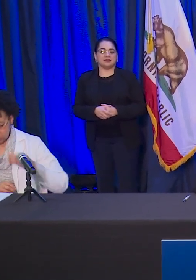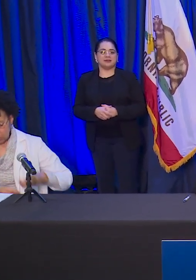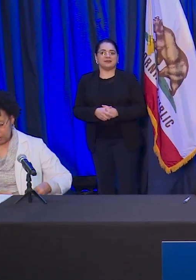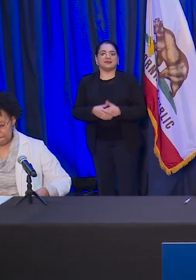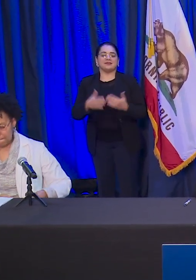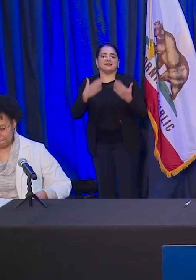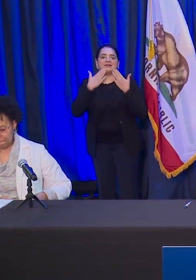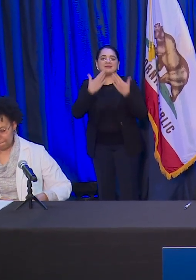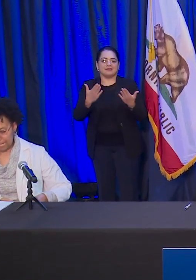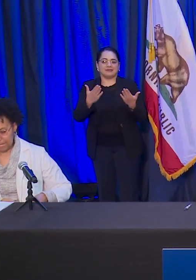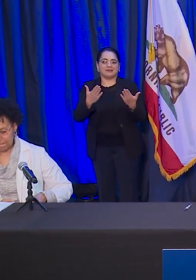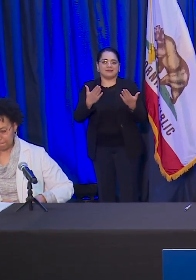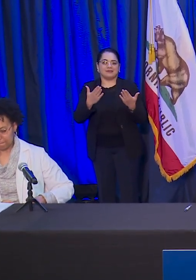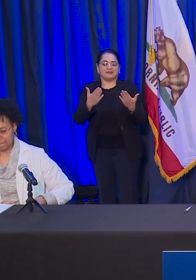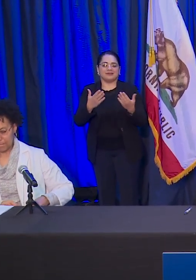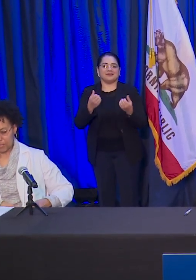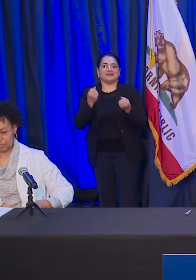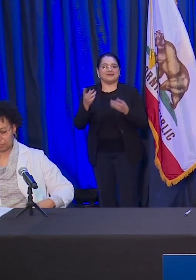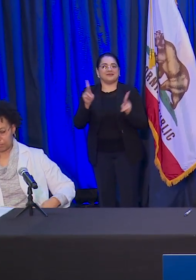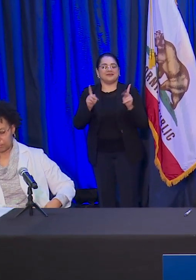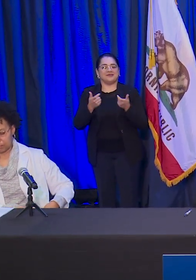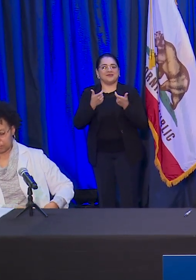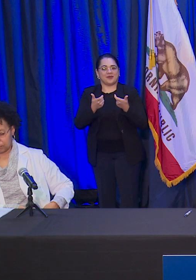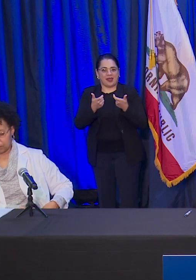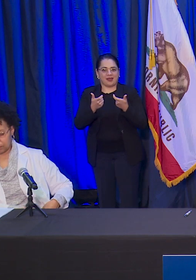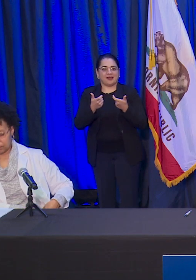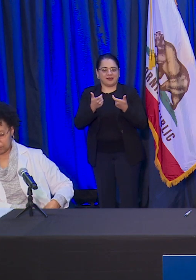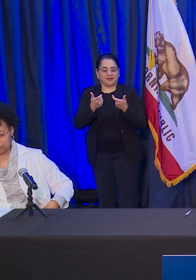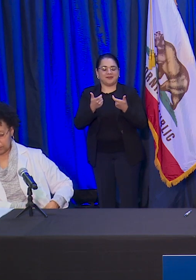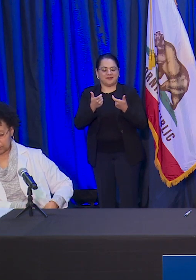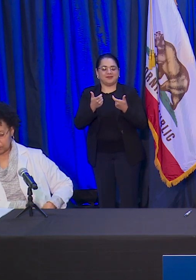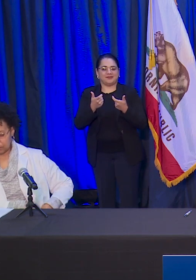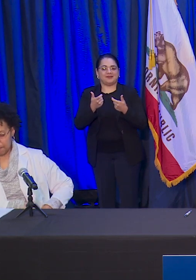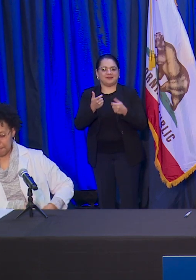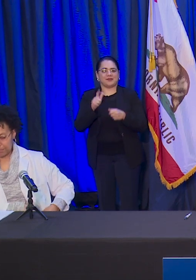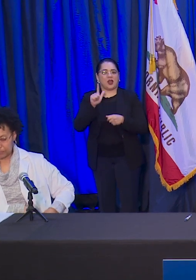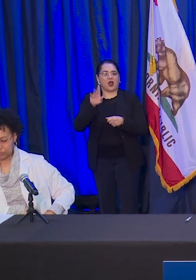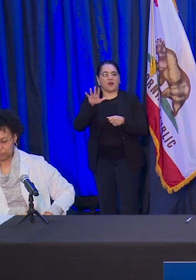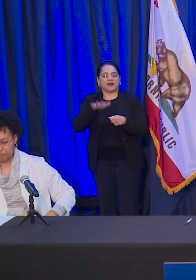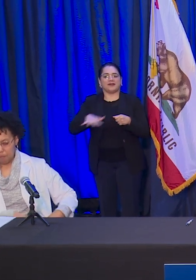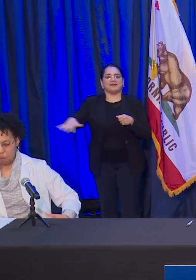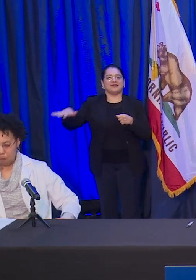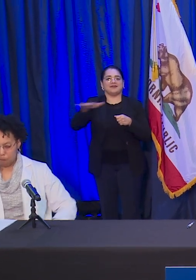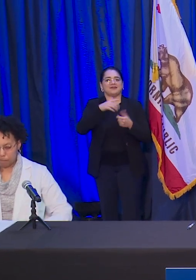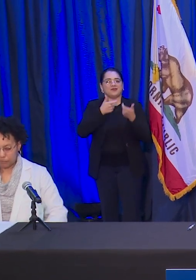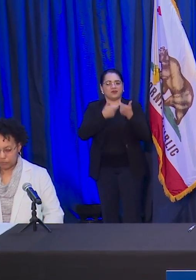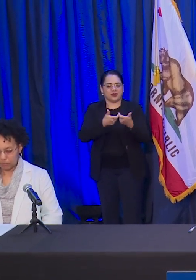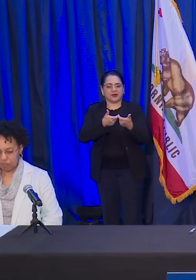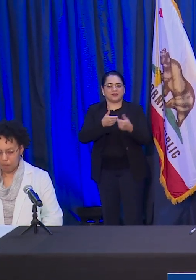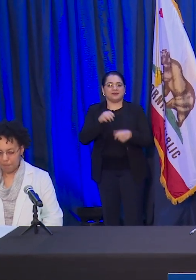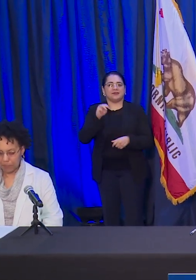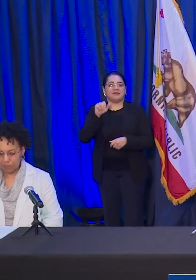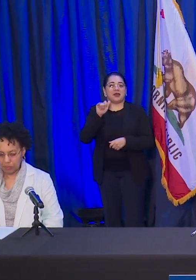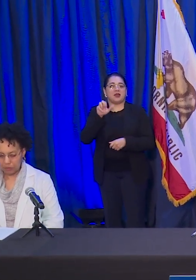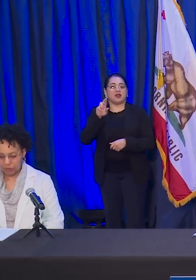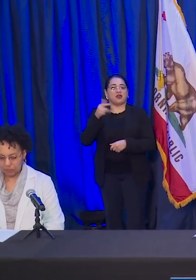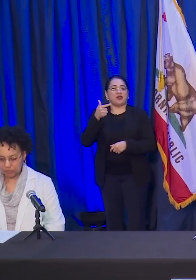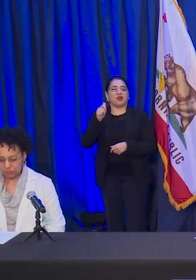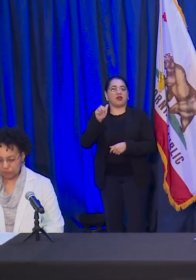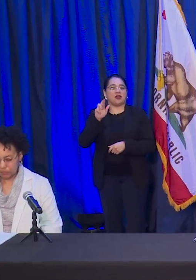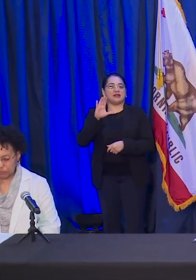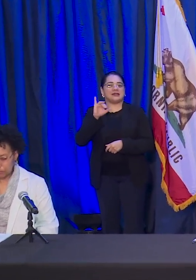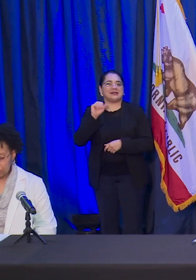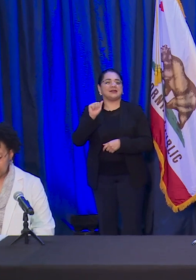Thank you. I know that we have a lot of folks watching here across Long Beach, and I'm Mayor Robert Garcia, and we've been